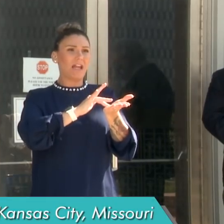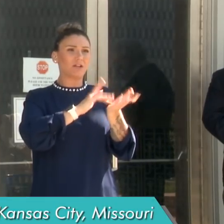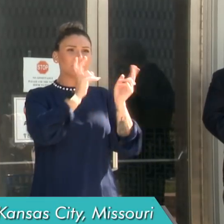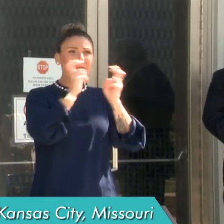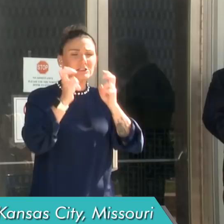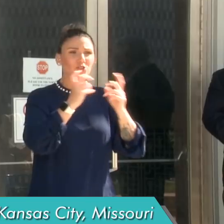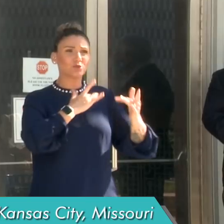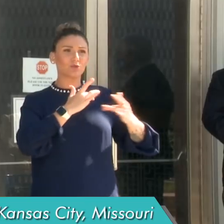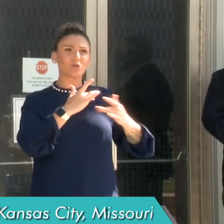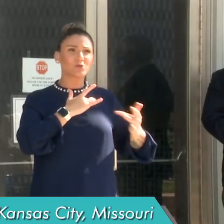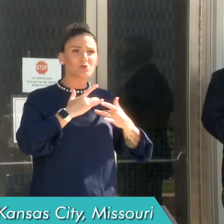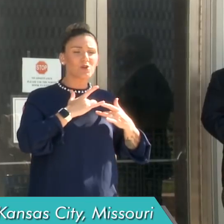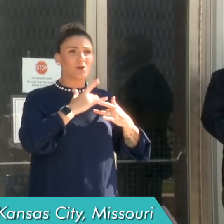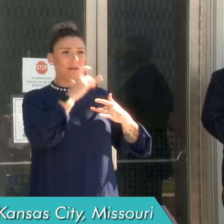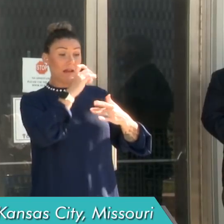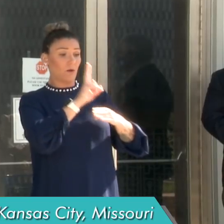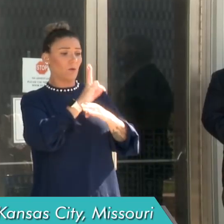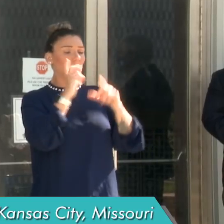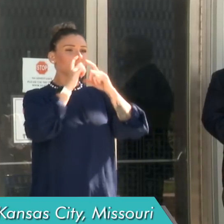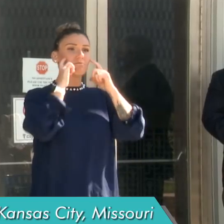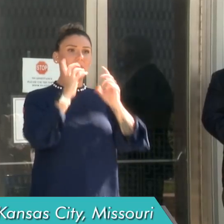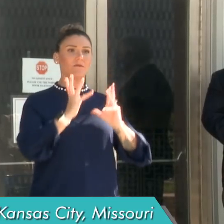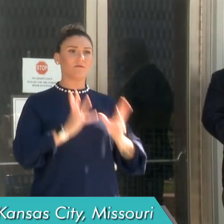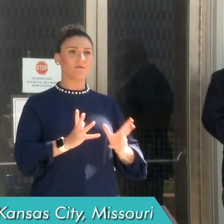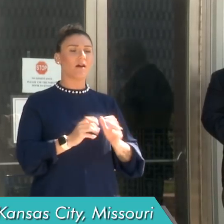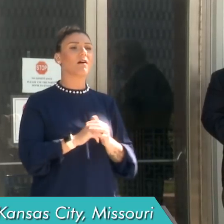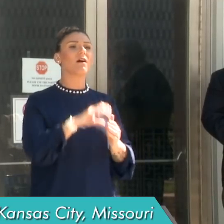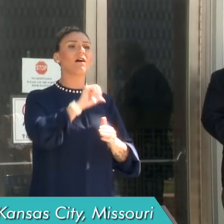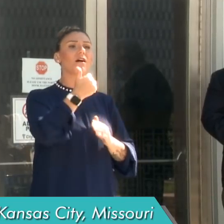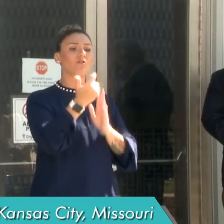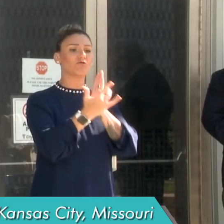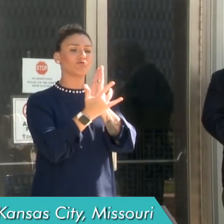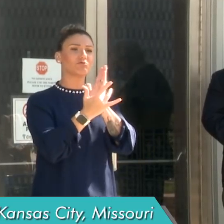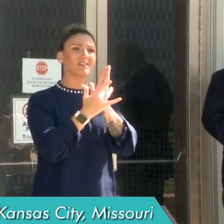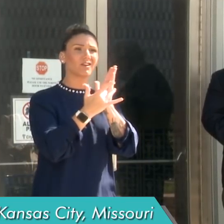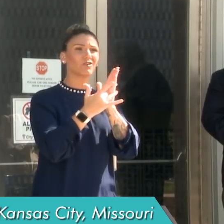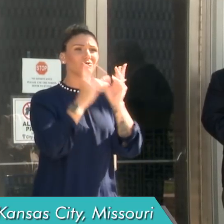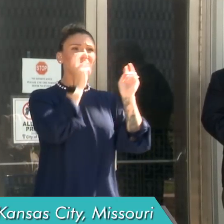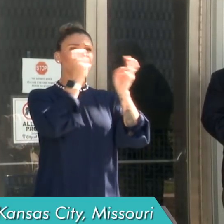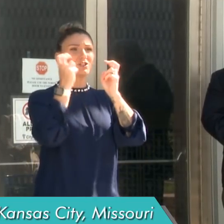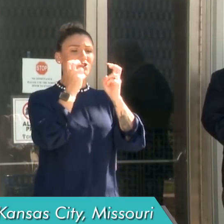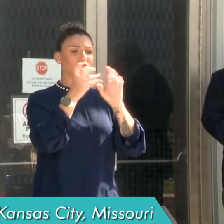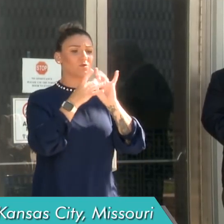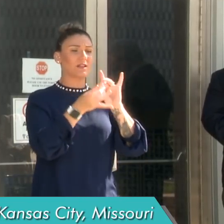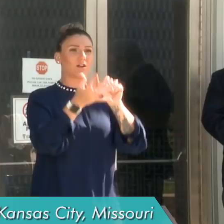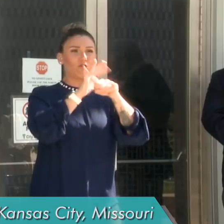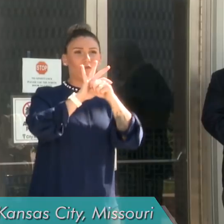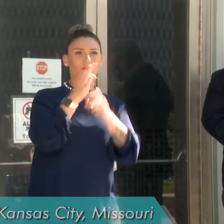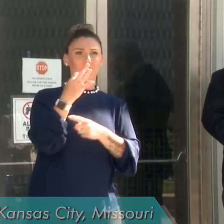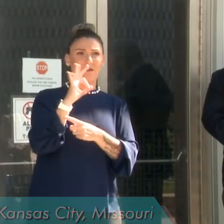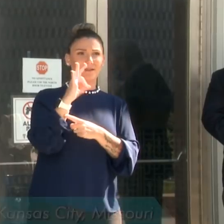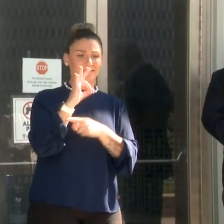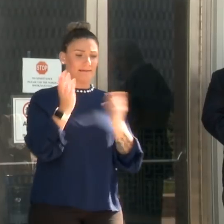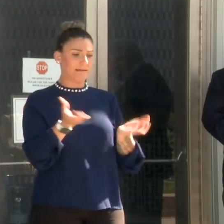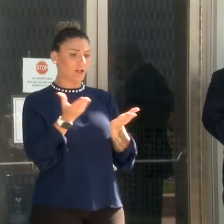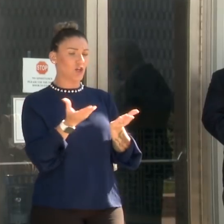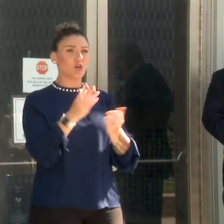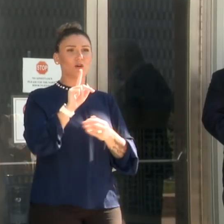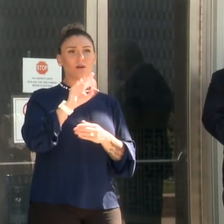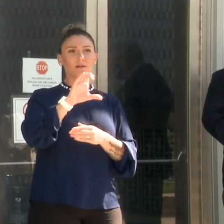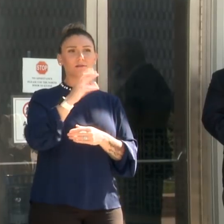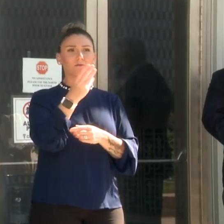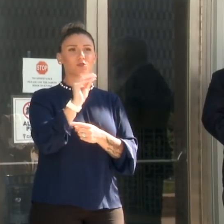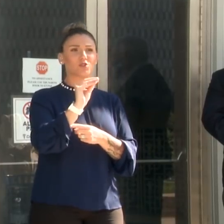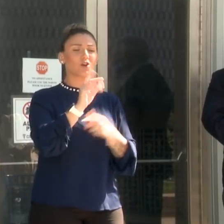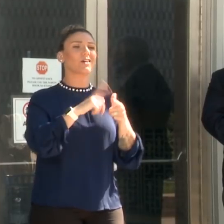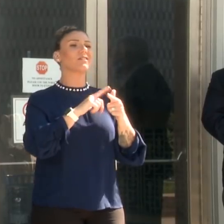mask, that you needn't do so. A few other technical details about what we're working on in our COVID-19 response in Kansas City, and then I'll turn it over